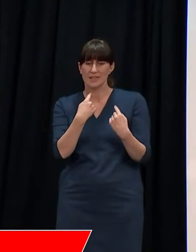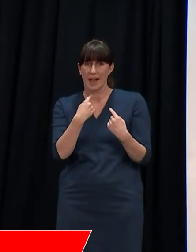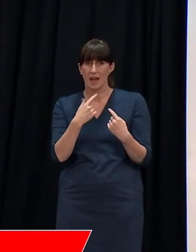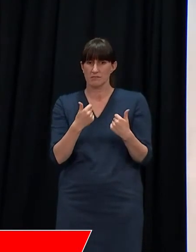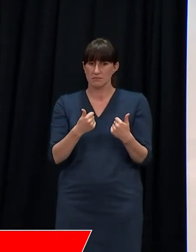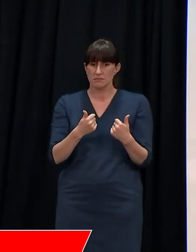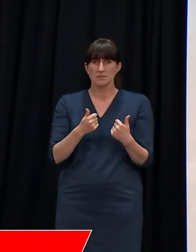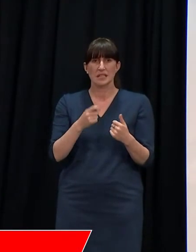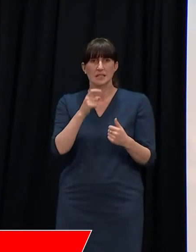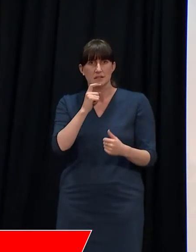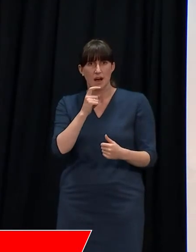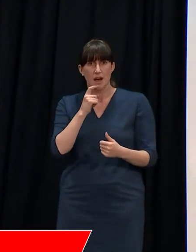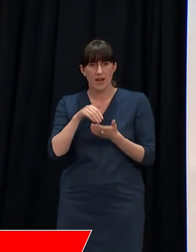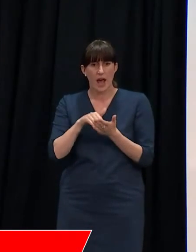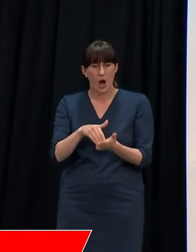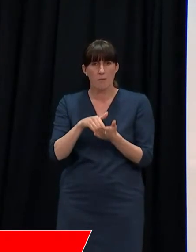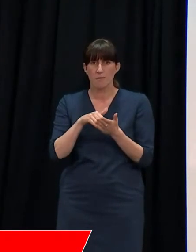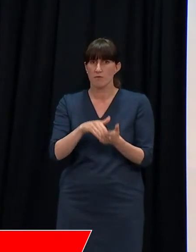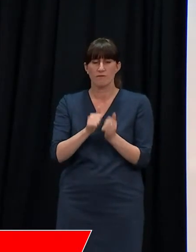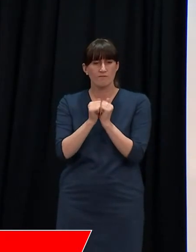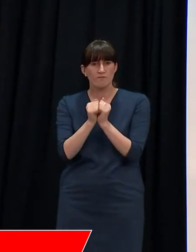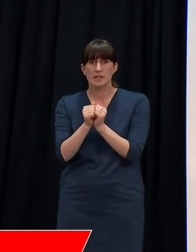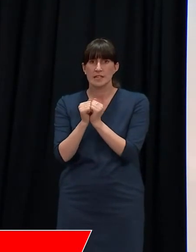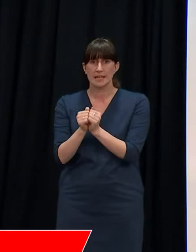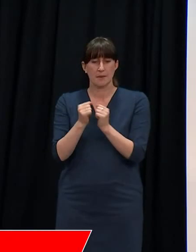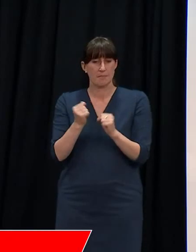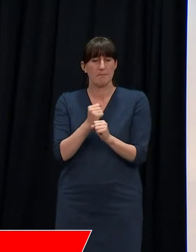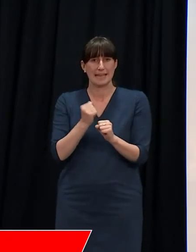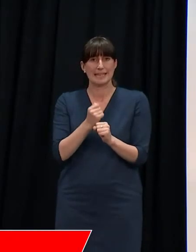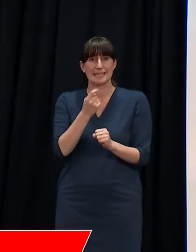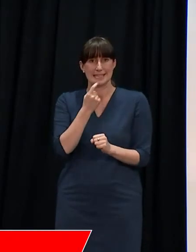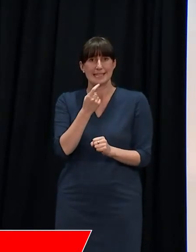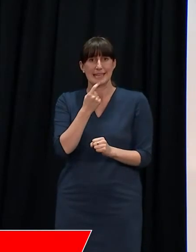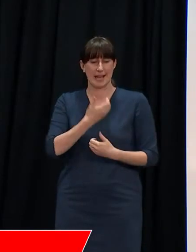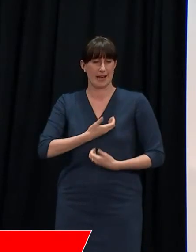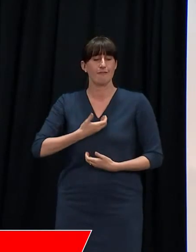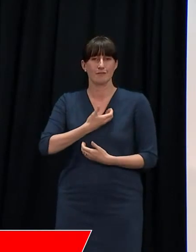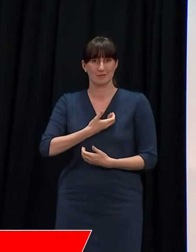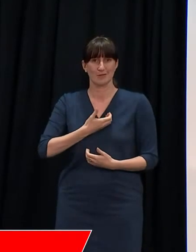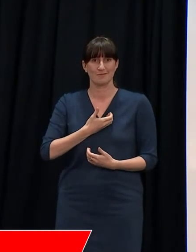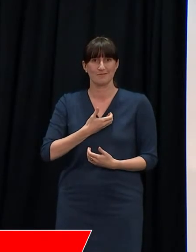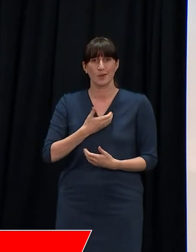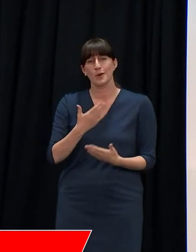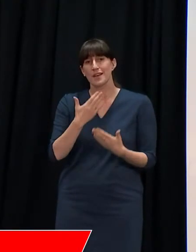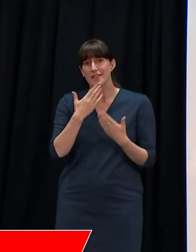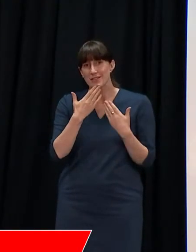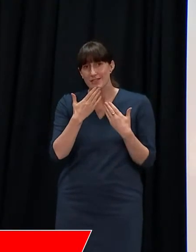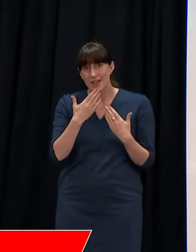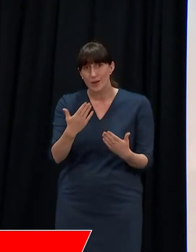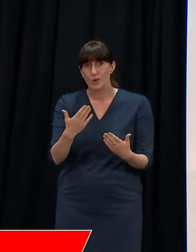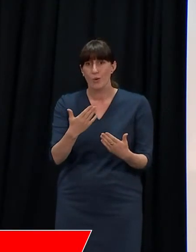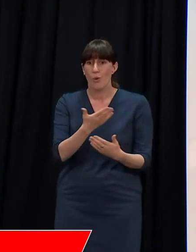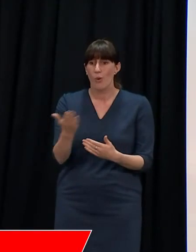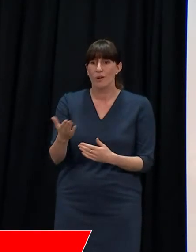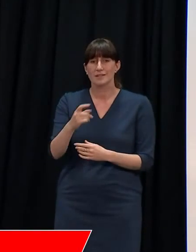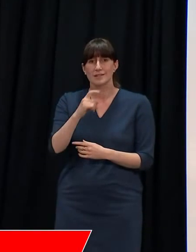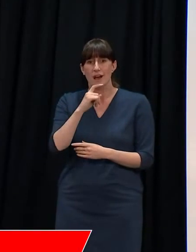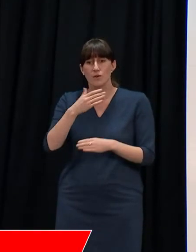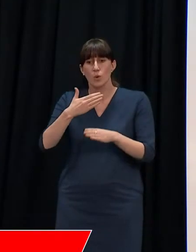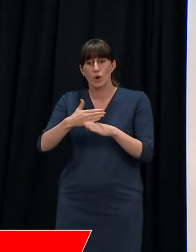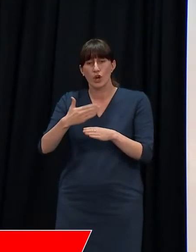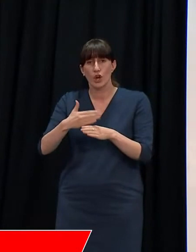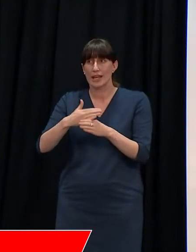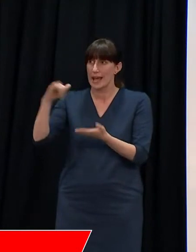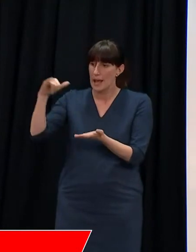everyone staying in MIQ as comfortable as possible. So again, thank you to our frontline border workers and to those working